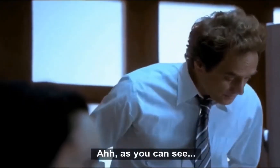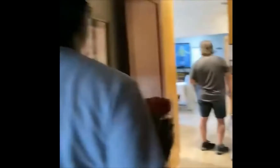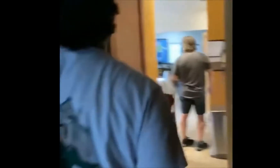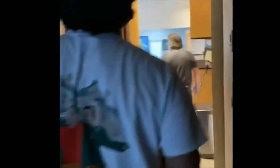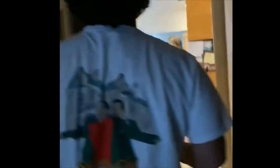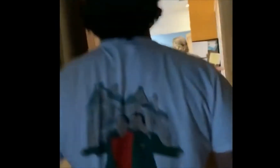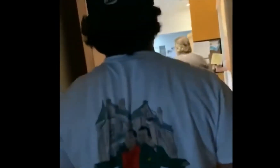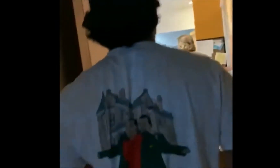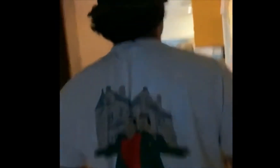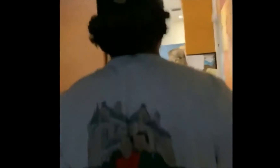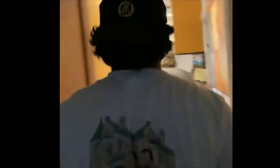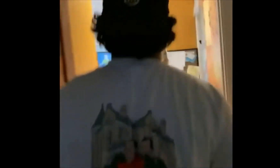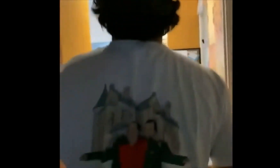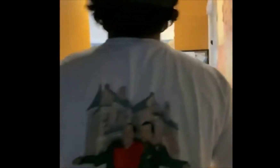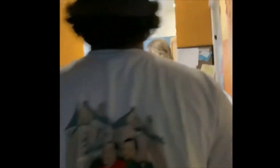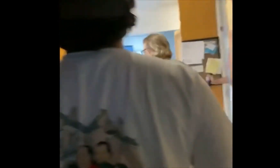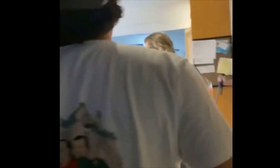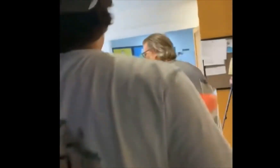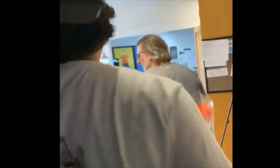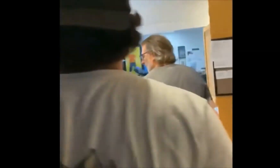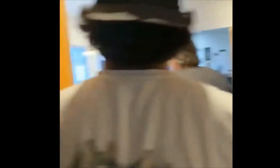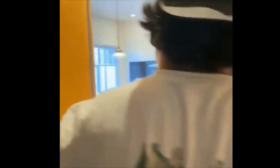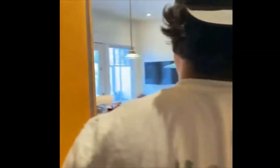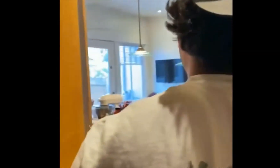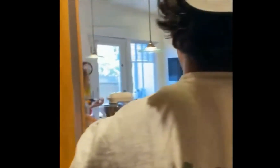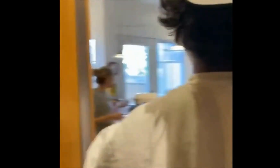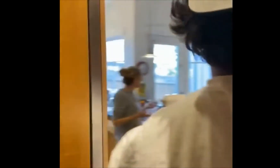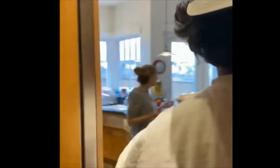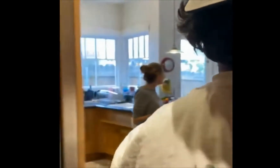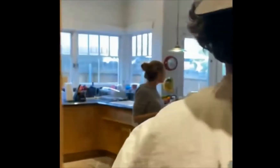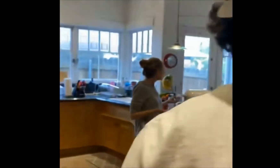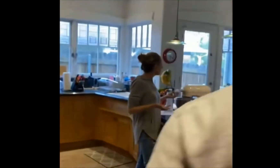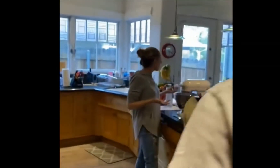As you can see, a lot of people.